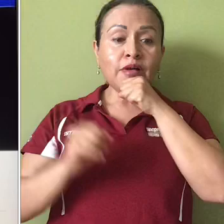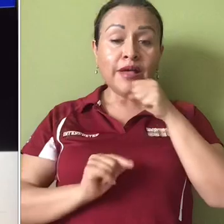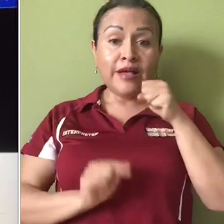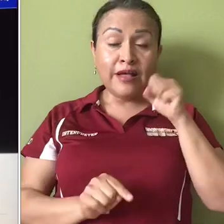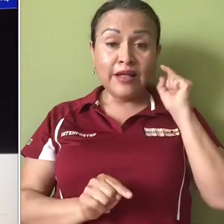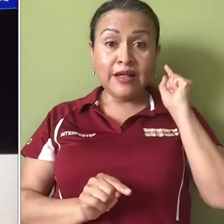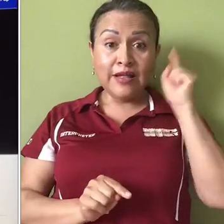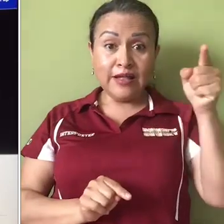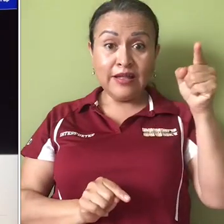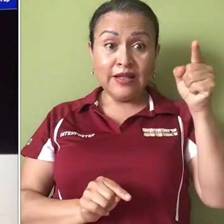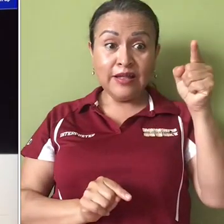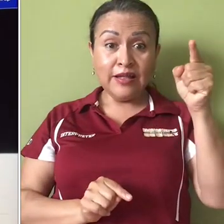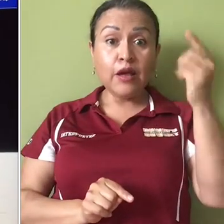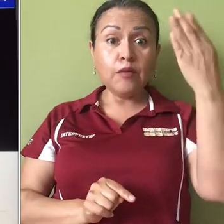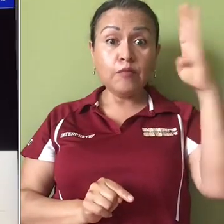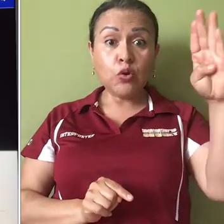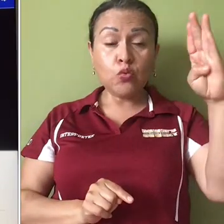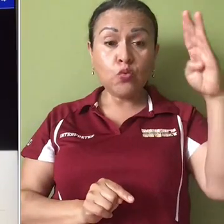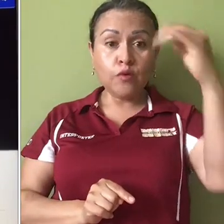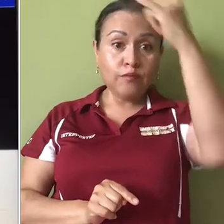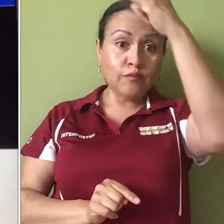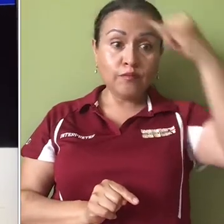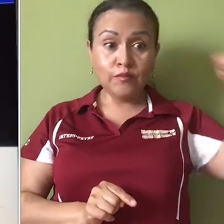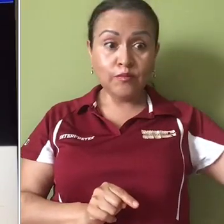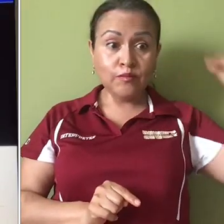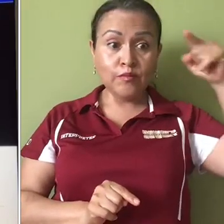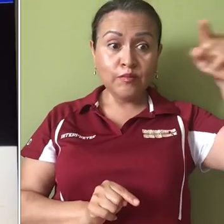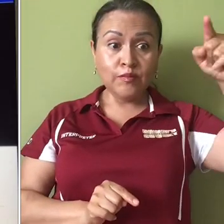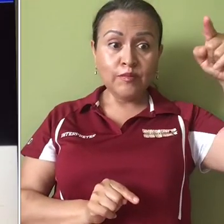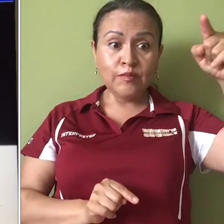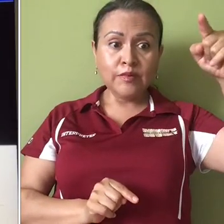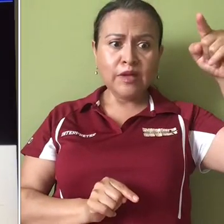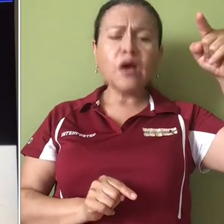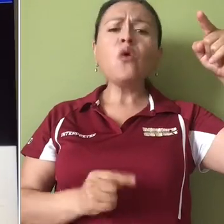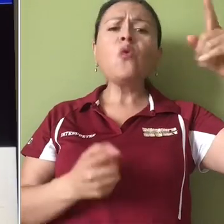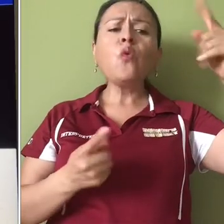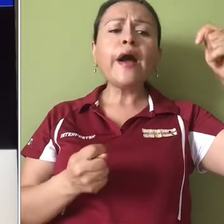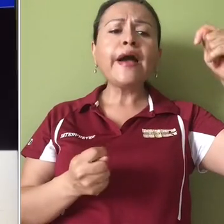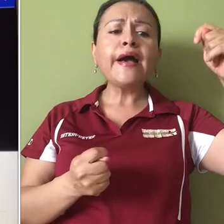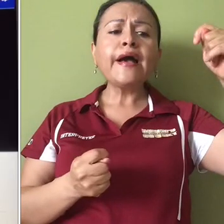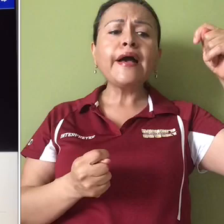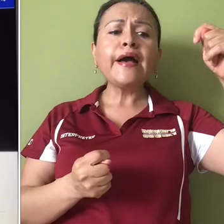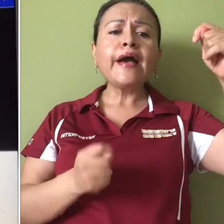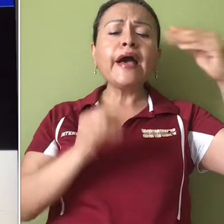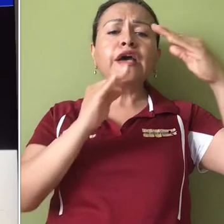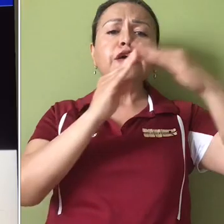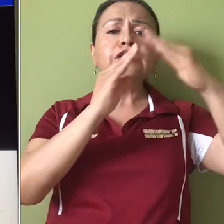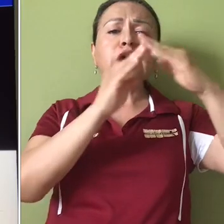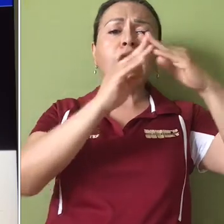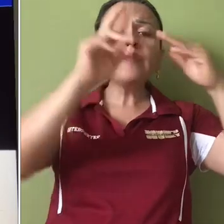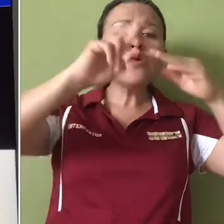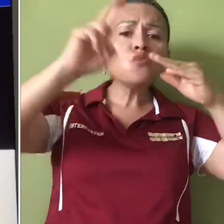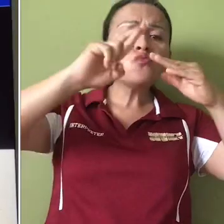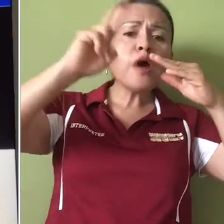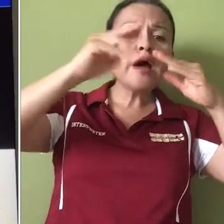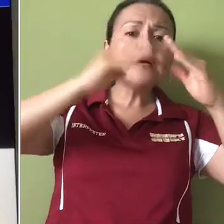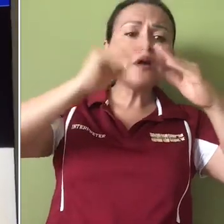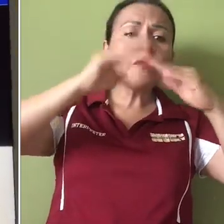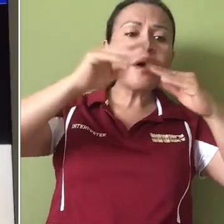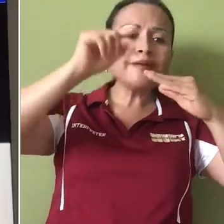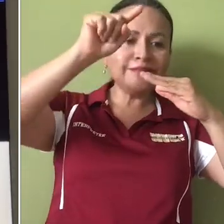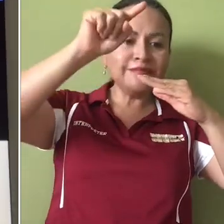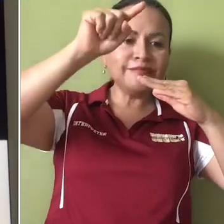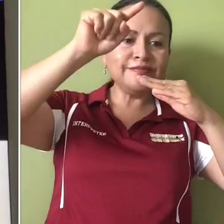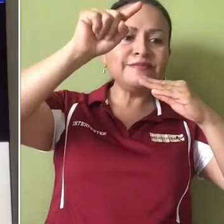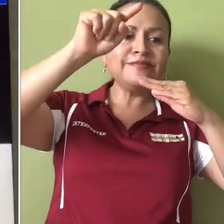transversal intersects this top blue line? What's the angle on the top right of the intersection? Angle on the top right of the intersection must